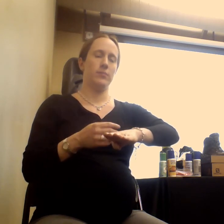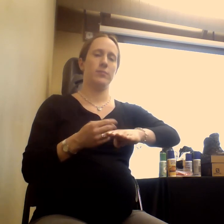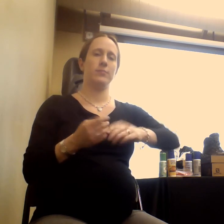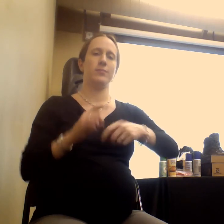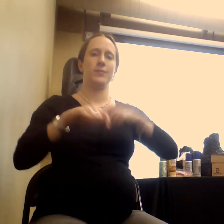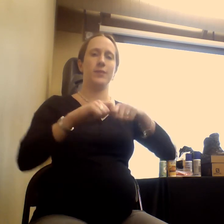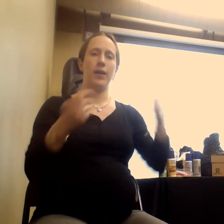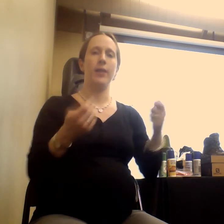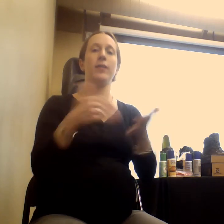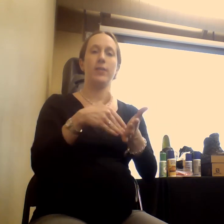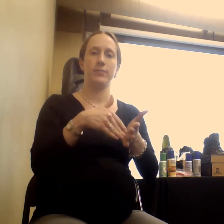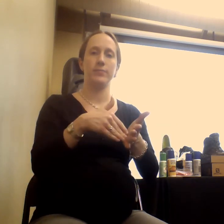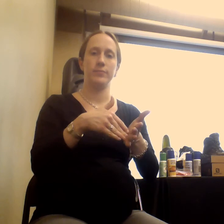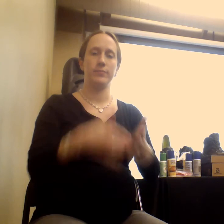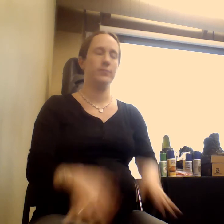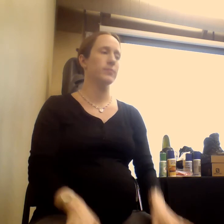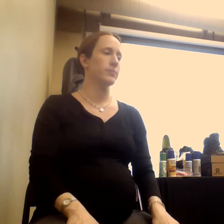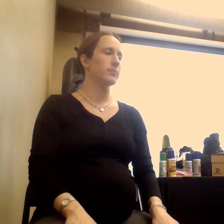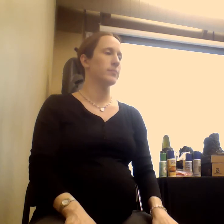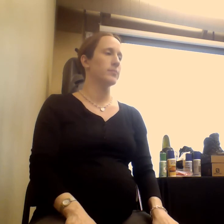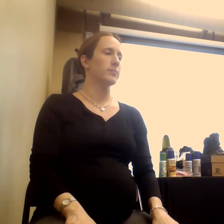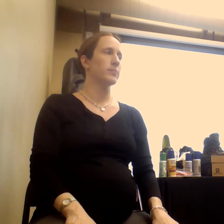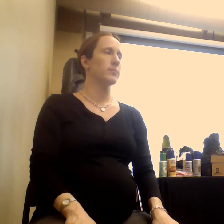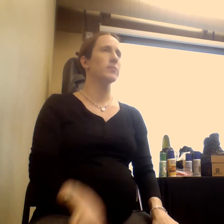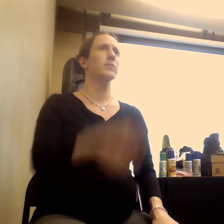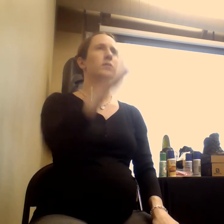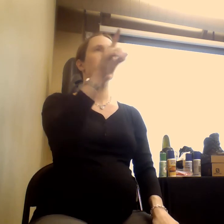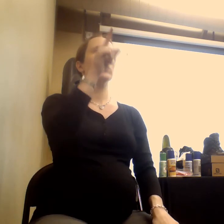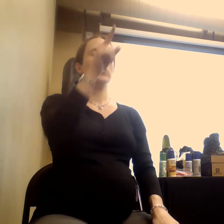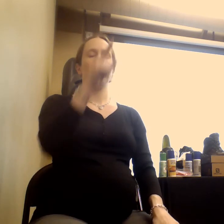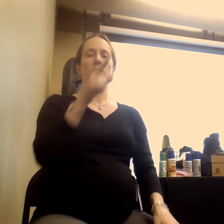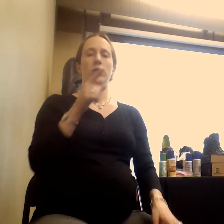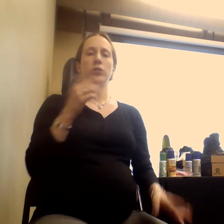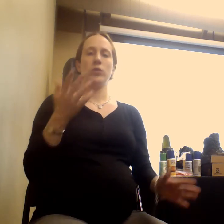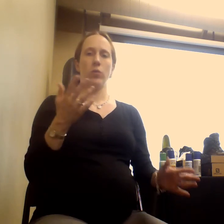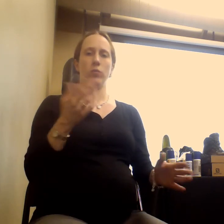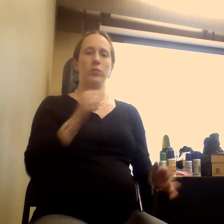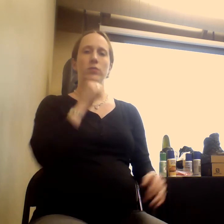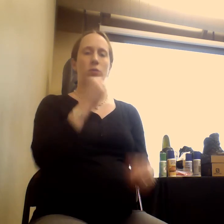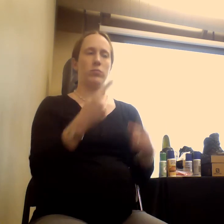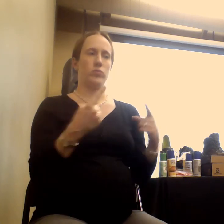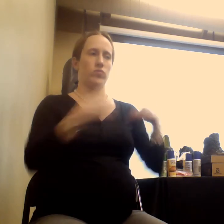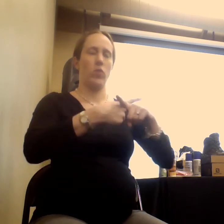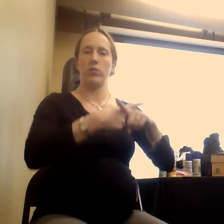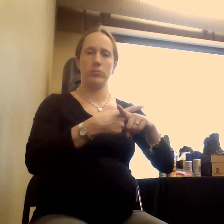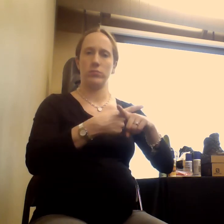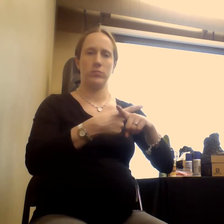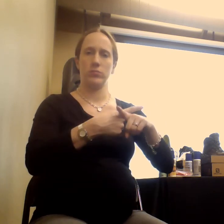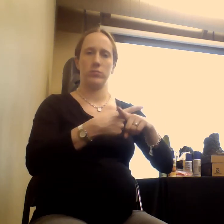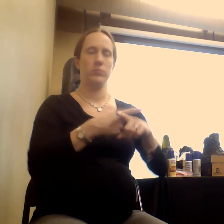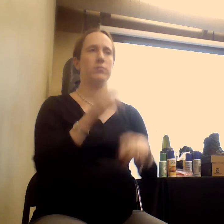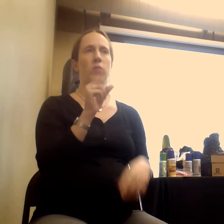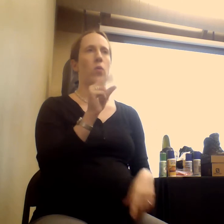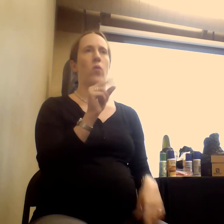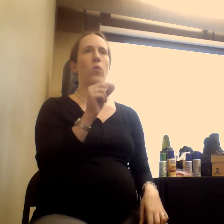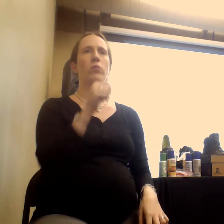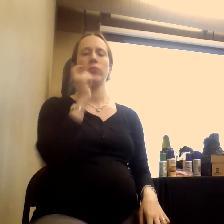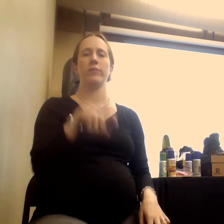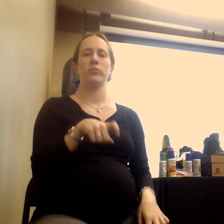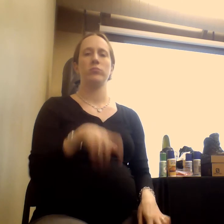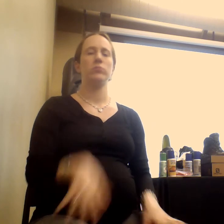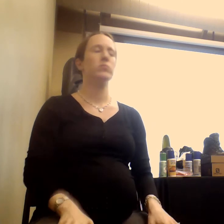You linking can, the same 2 eyelets and then cross. yes, and there's other options there. Okay, so